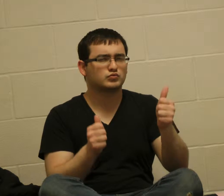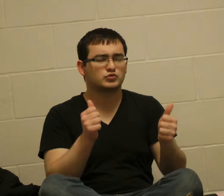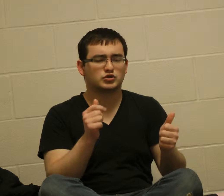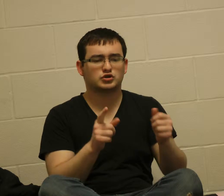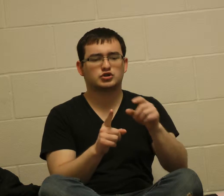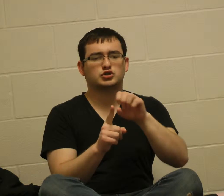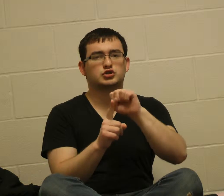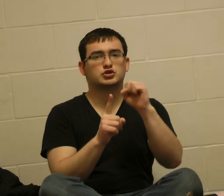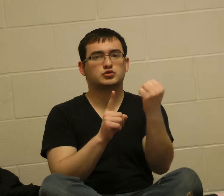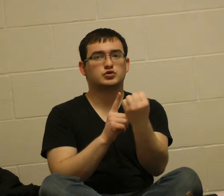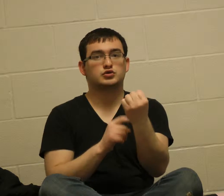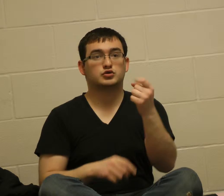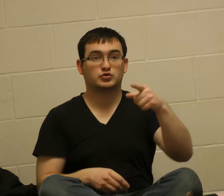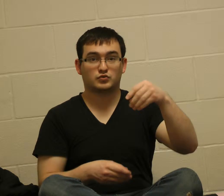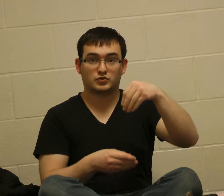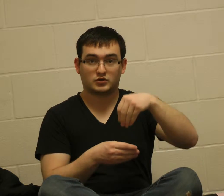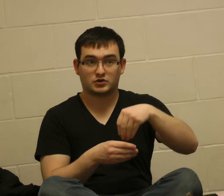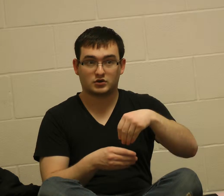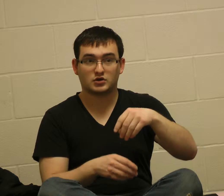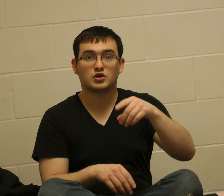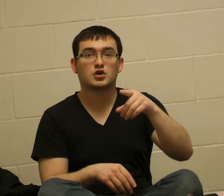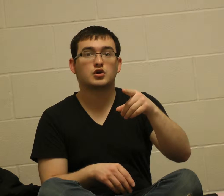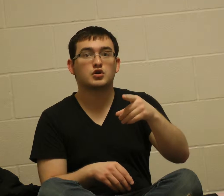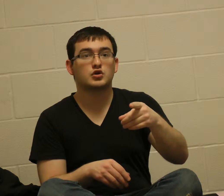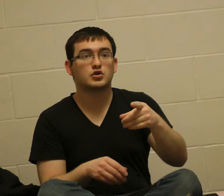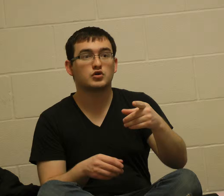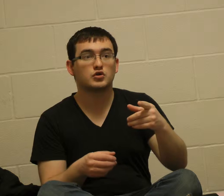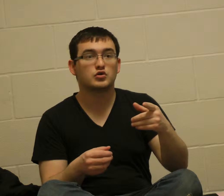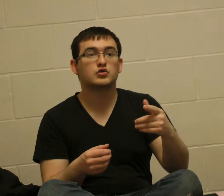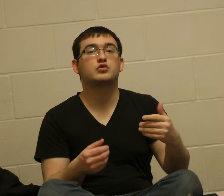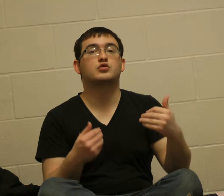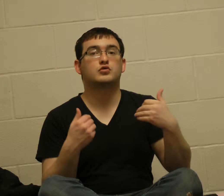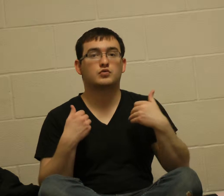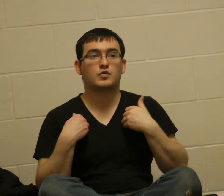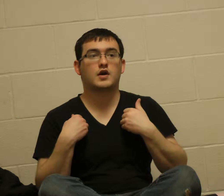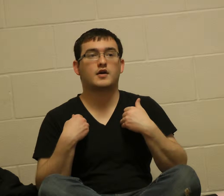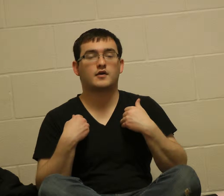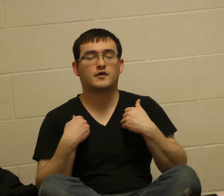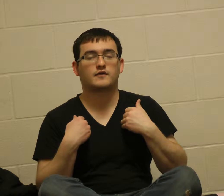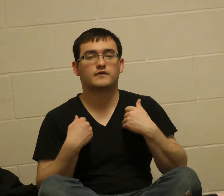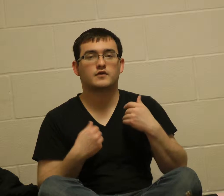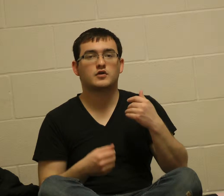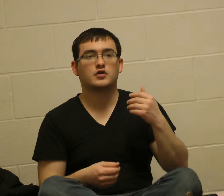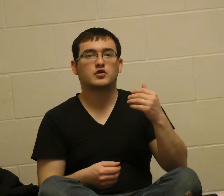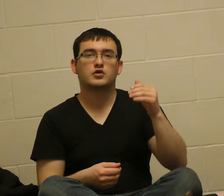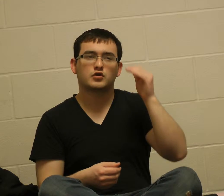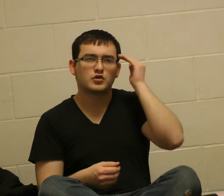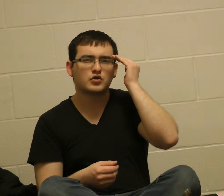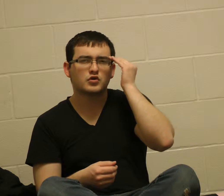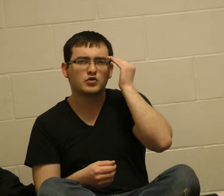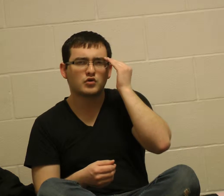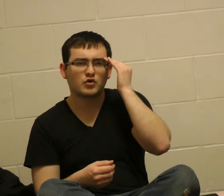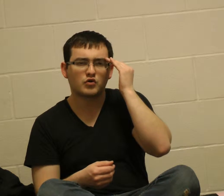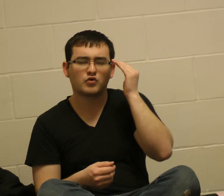group, you have the tools of grammar at your disposal to know exactly how to structure those